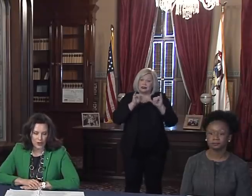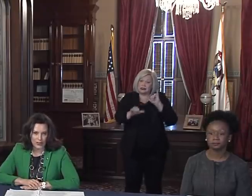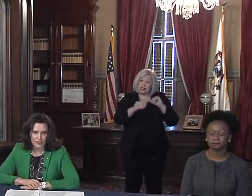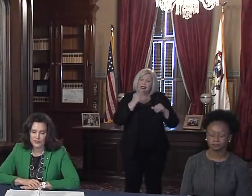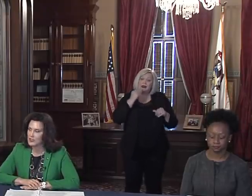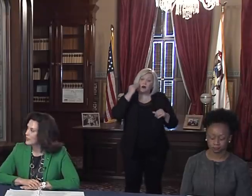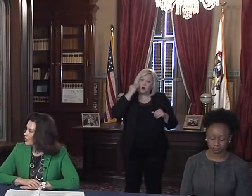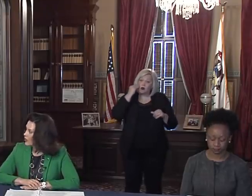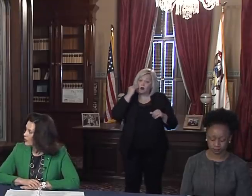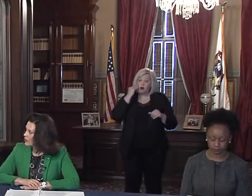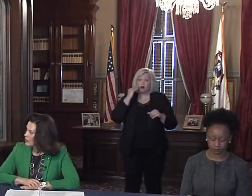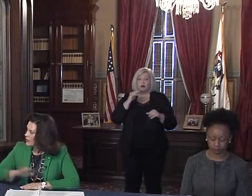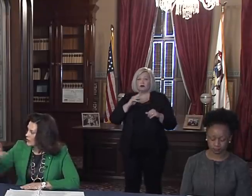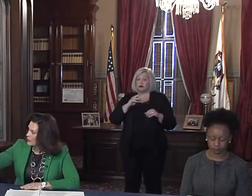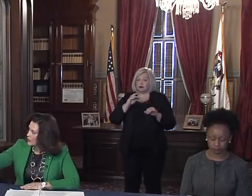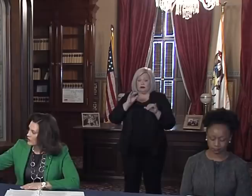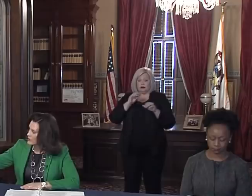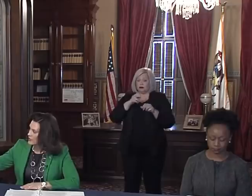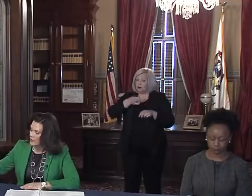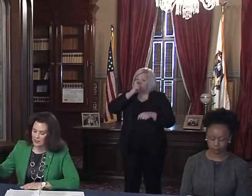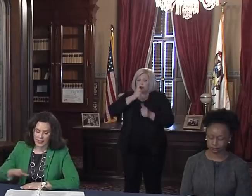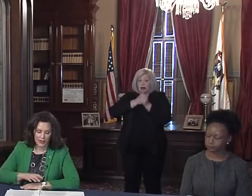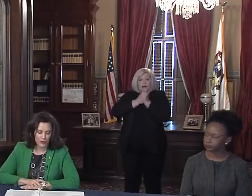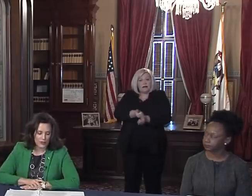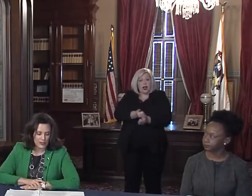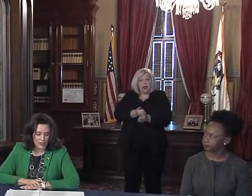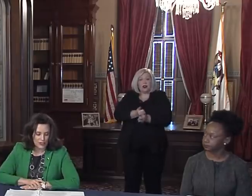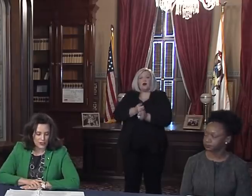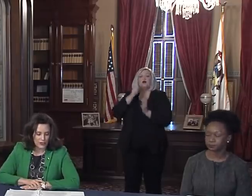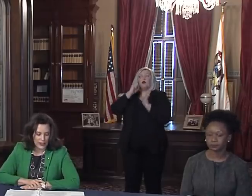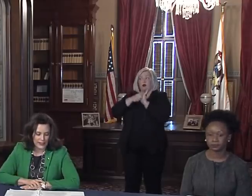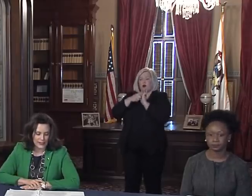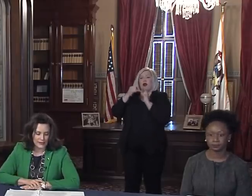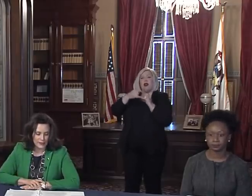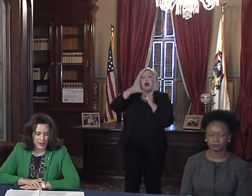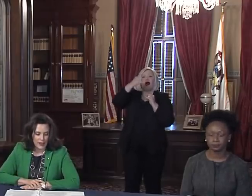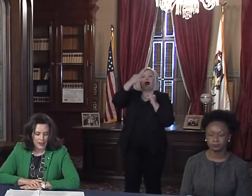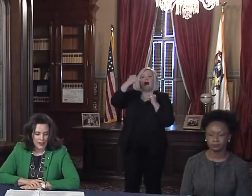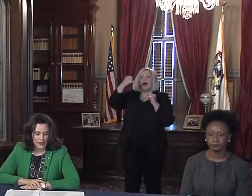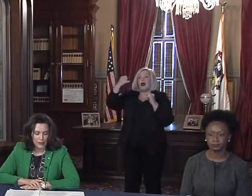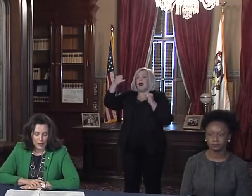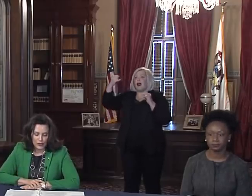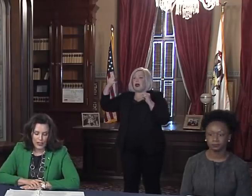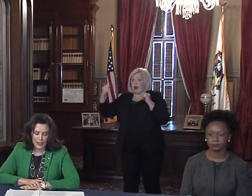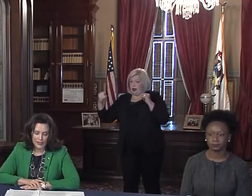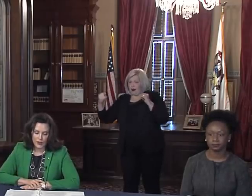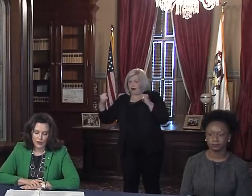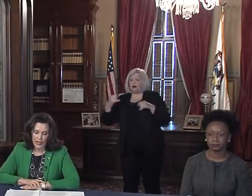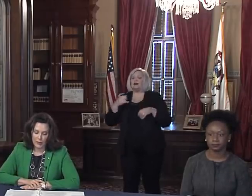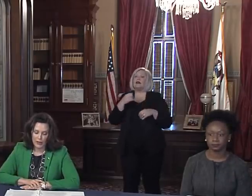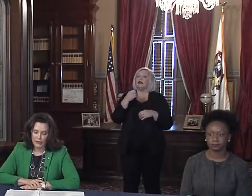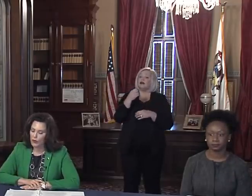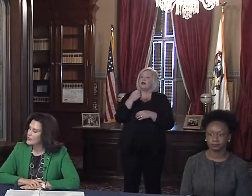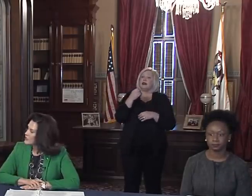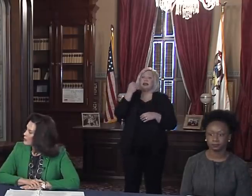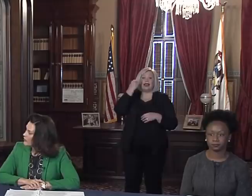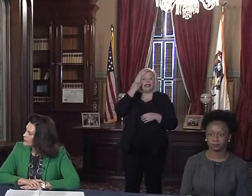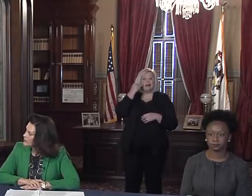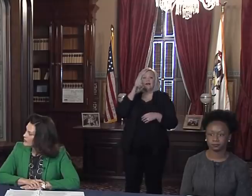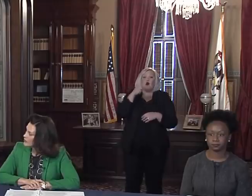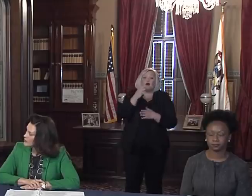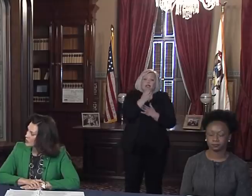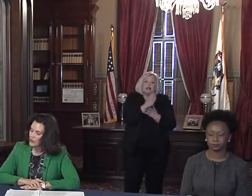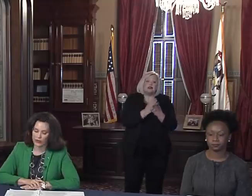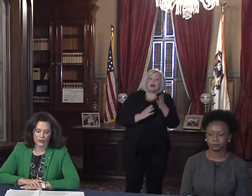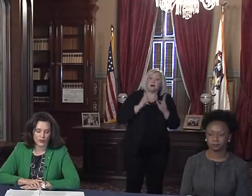really aggressive scenario, you can see that the line will start to flatten. The blue line is what will happen if only some of